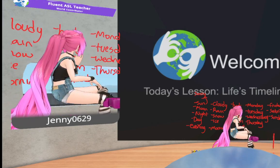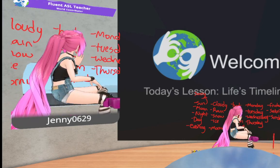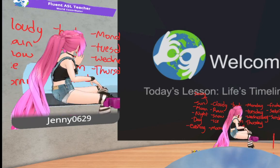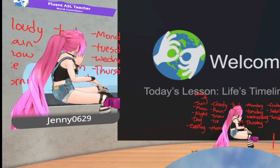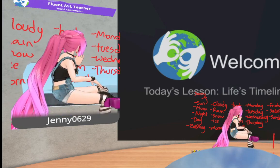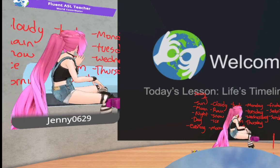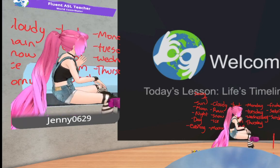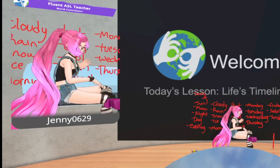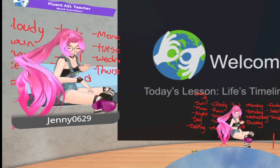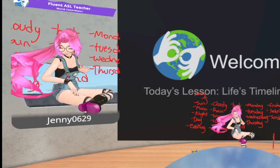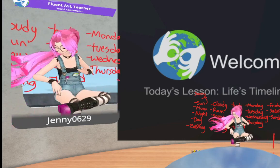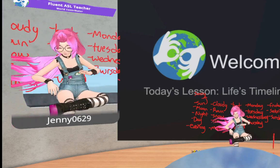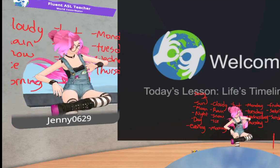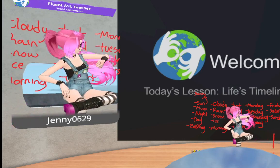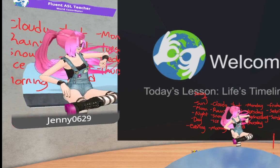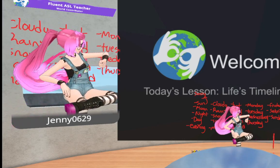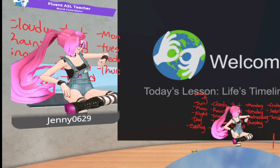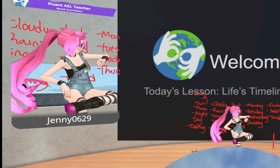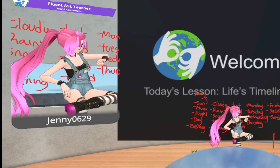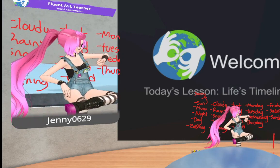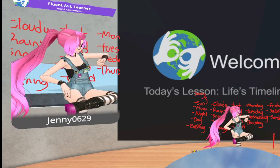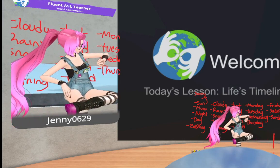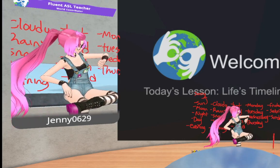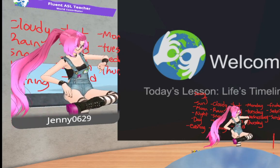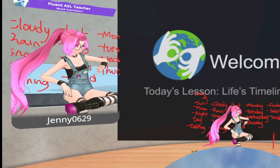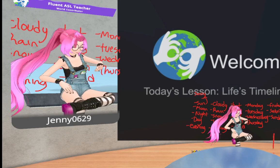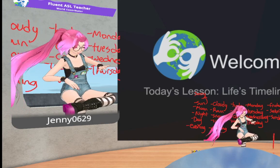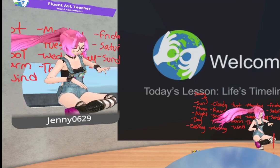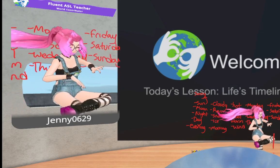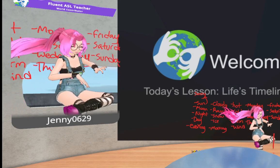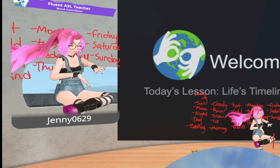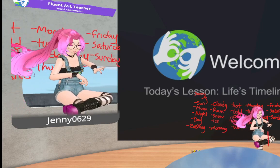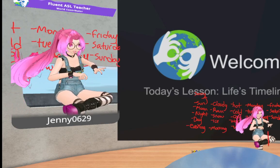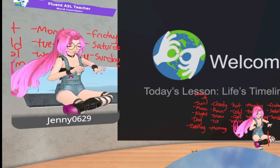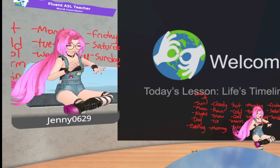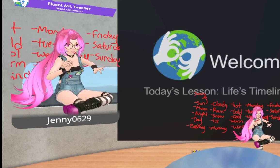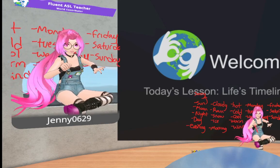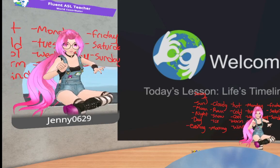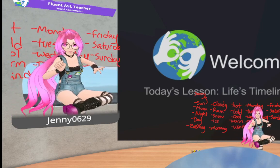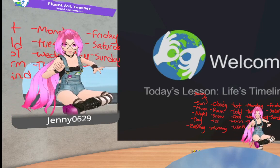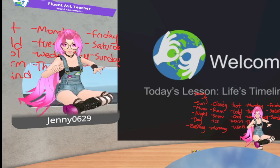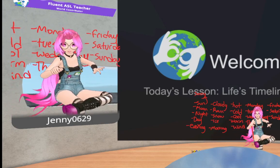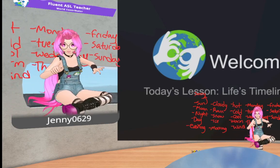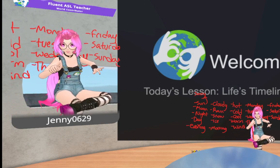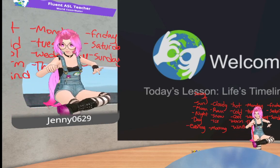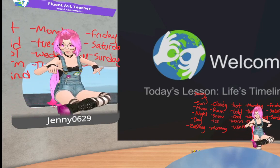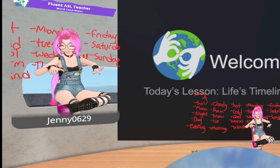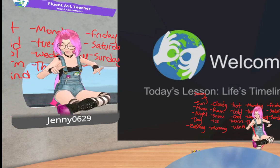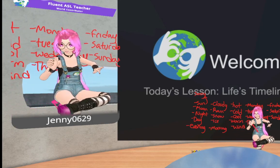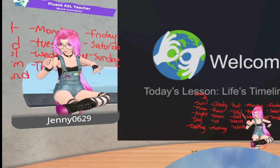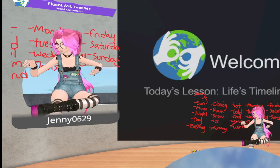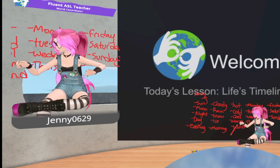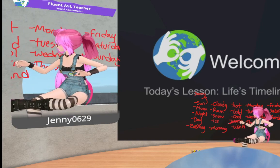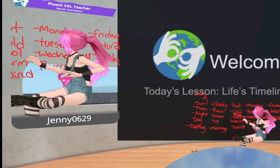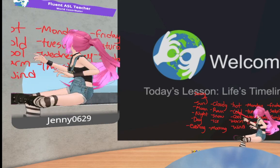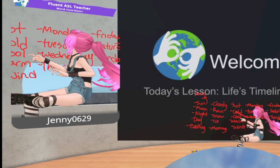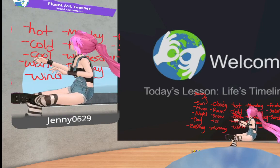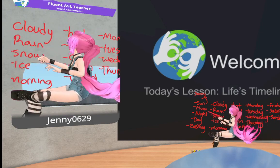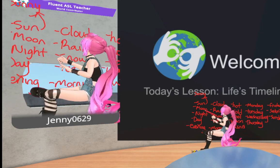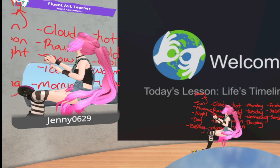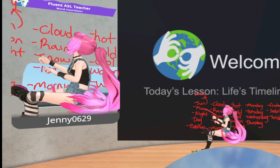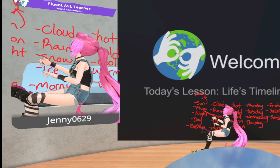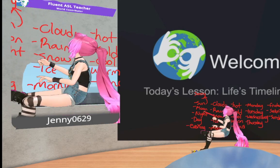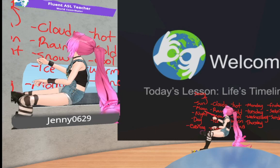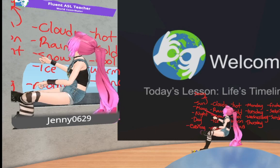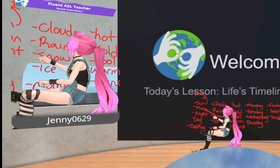Okay, and then, yeah, so let's do a quick review. And then I think I'm going to call it after this. We're going to do questions and I'm going to be done because my tongue hurts.